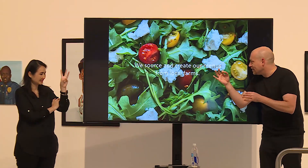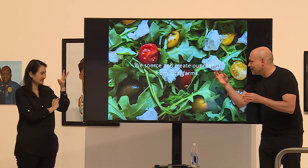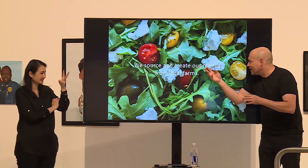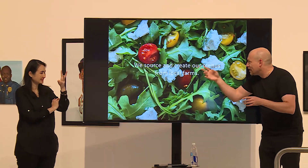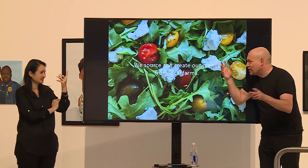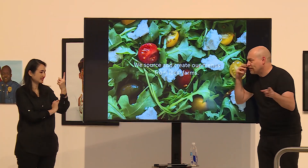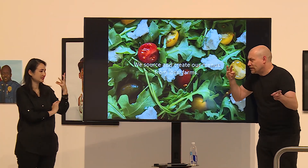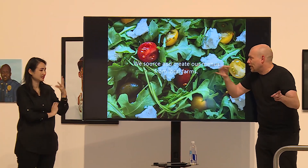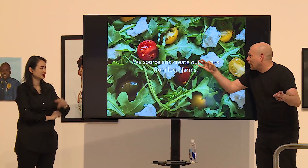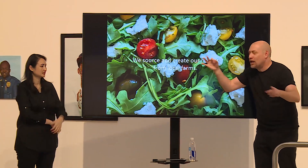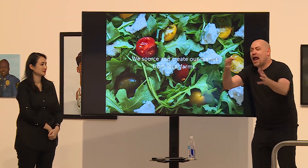restaurant.